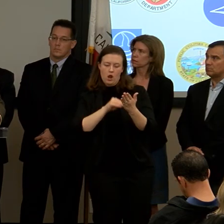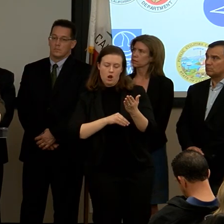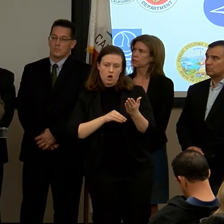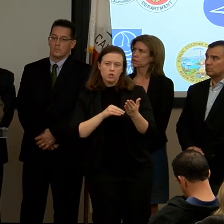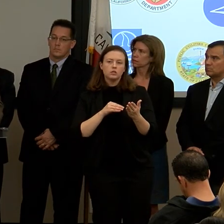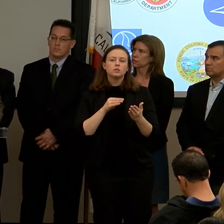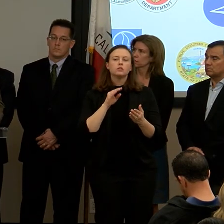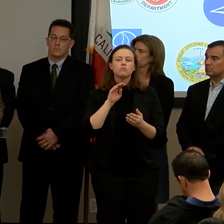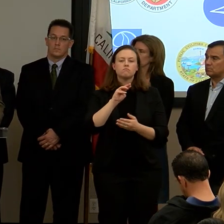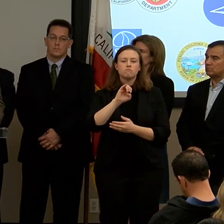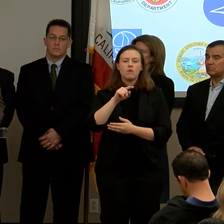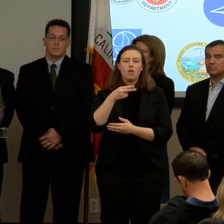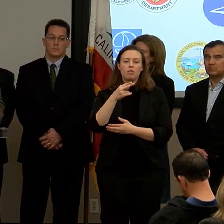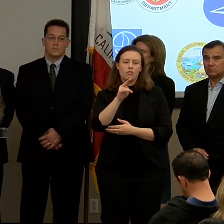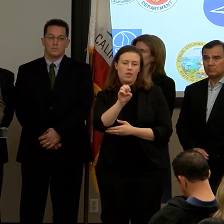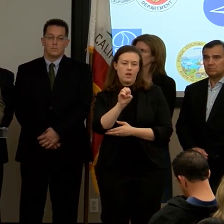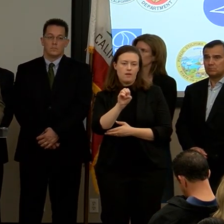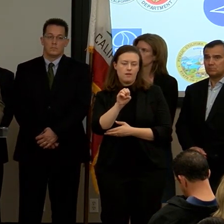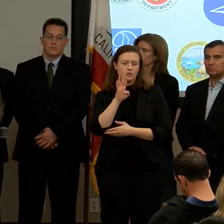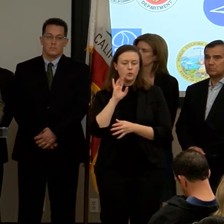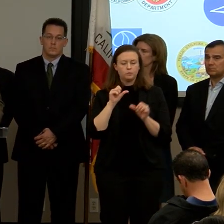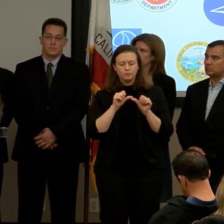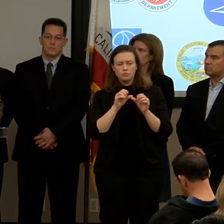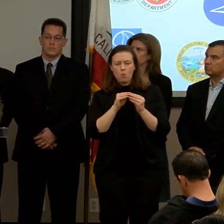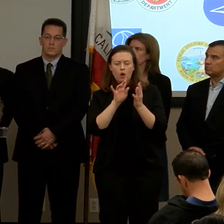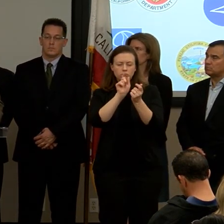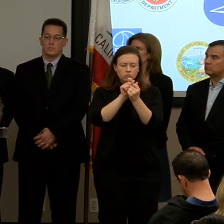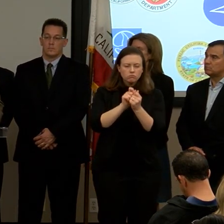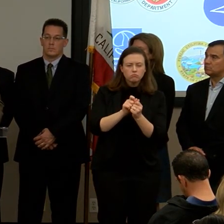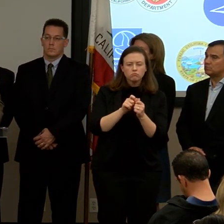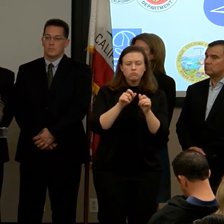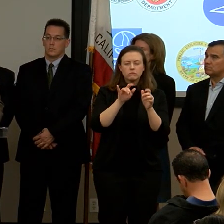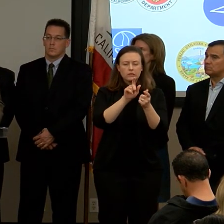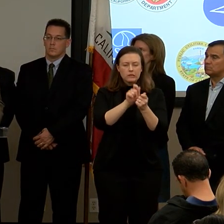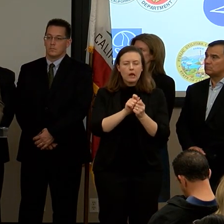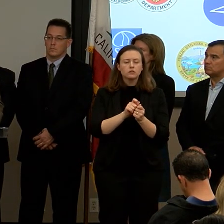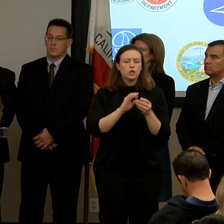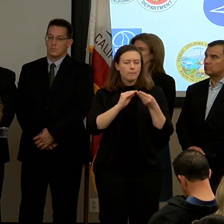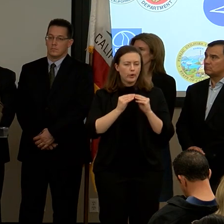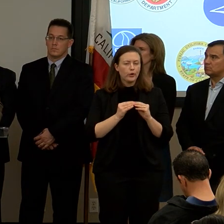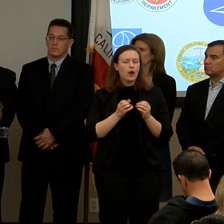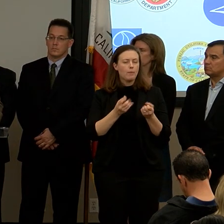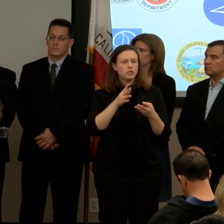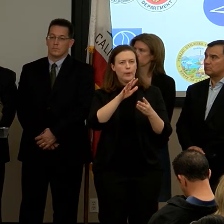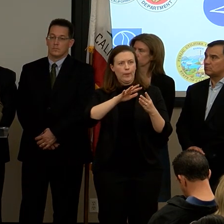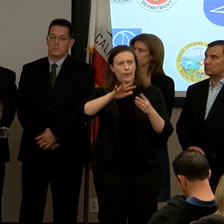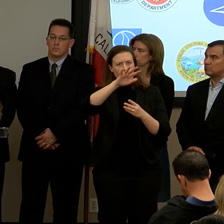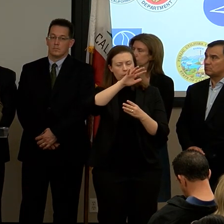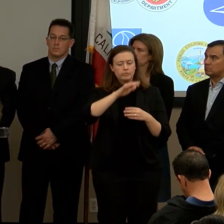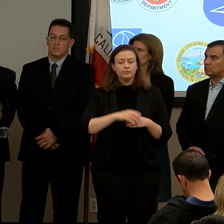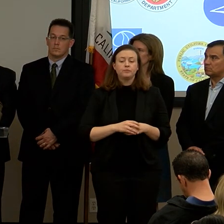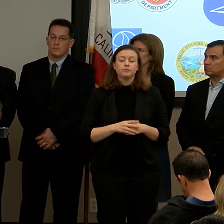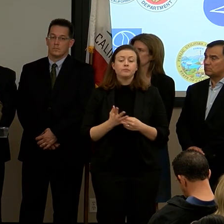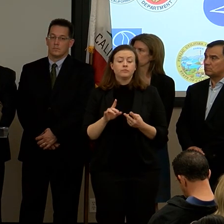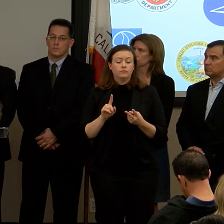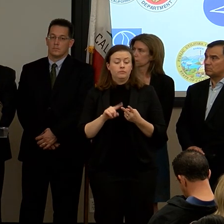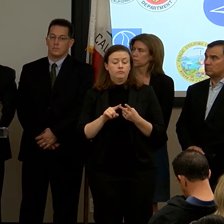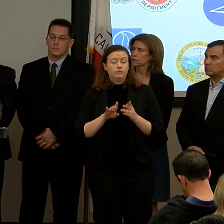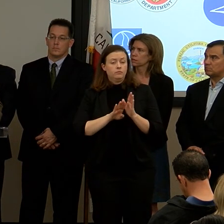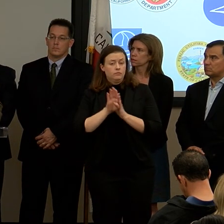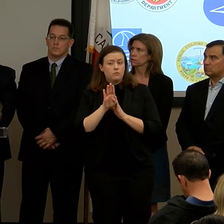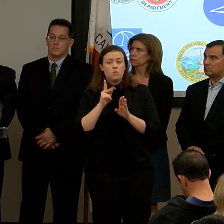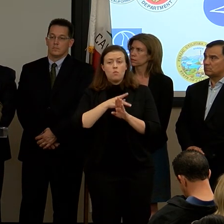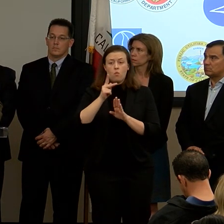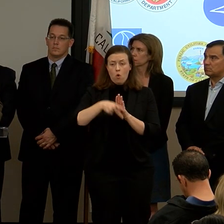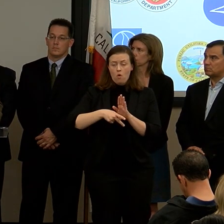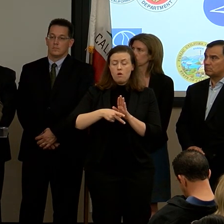Basin to determine what a more precise number for the total amount leaked. We've also begun developing a